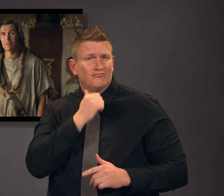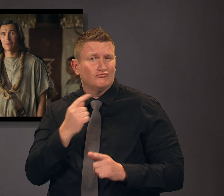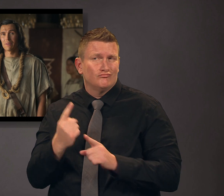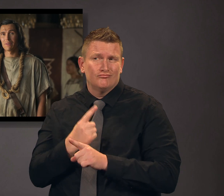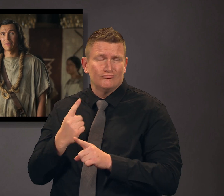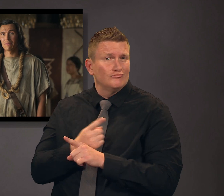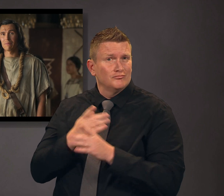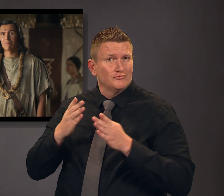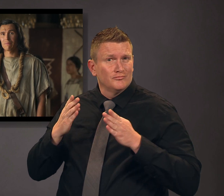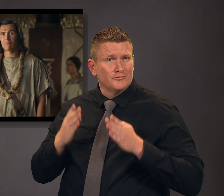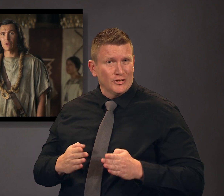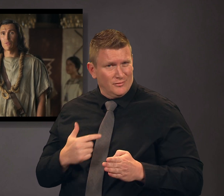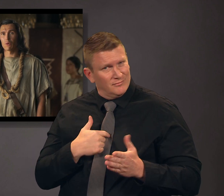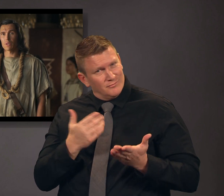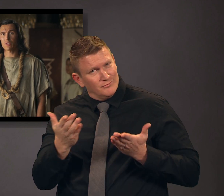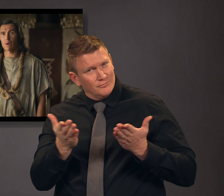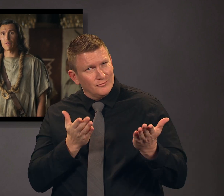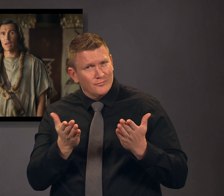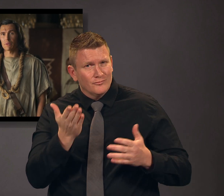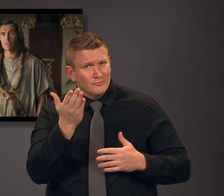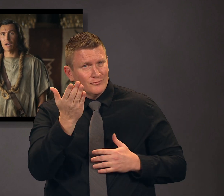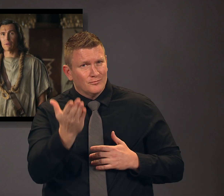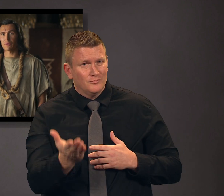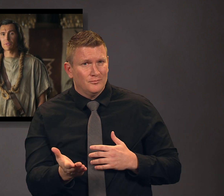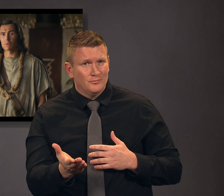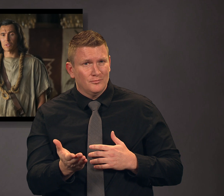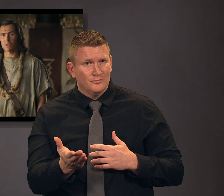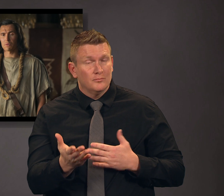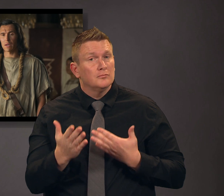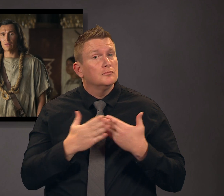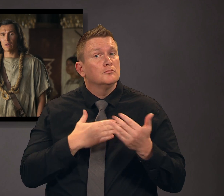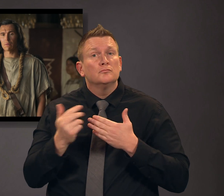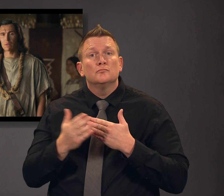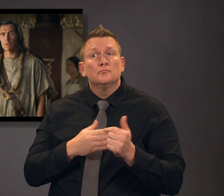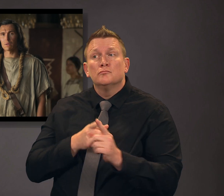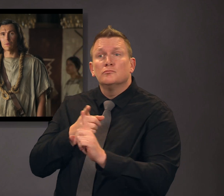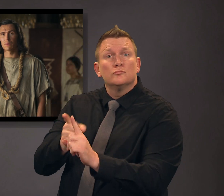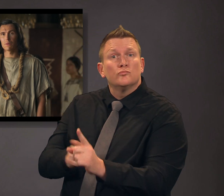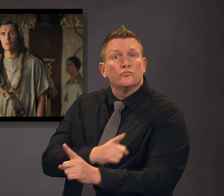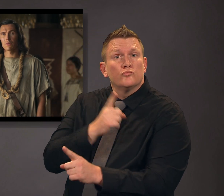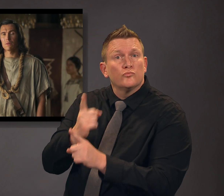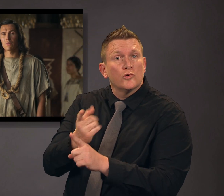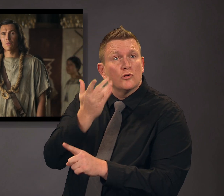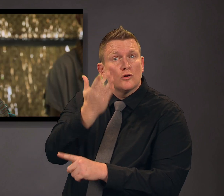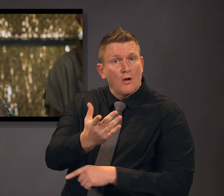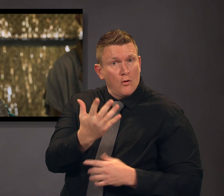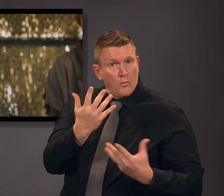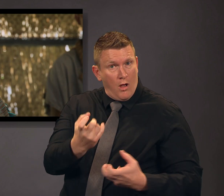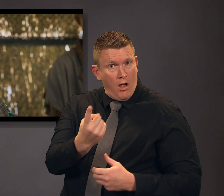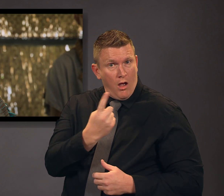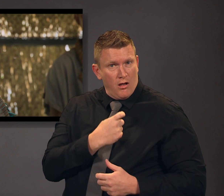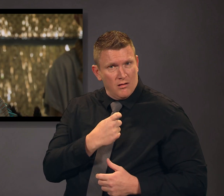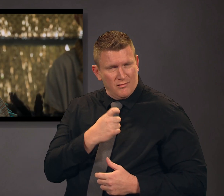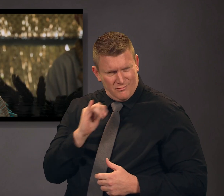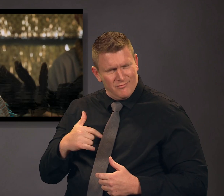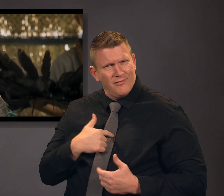servant. Therefore, whatsoever thou desirest, which is right, that will I do.